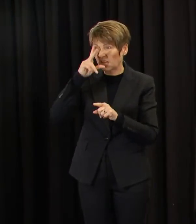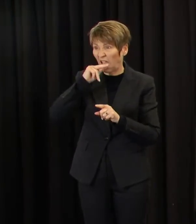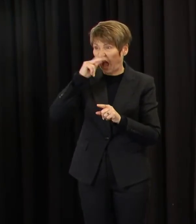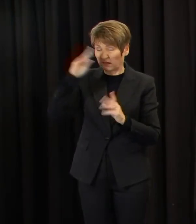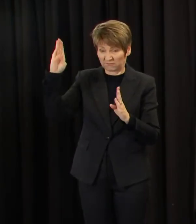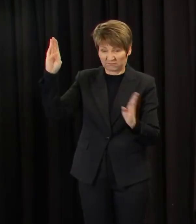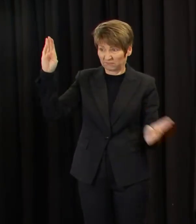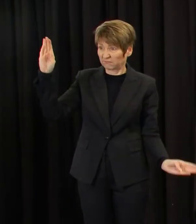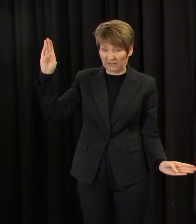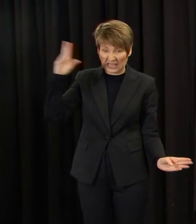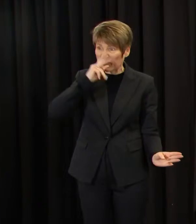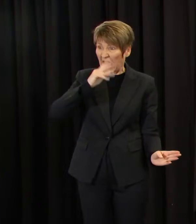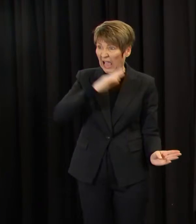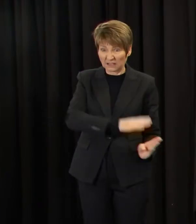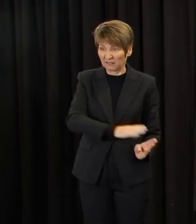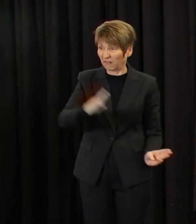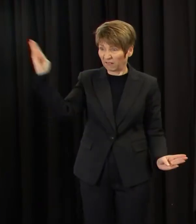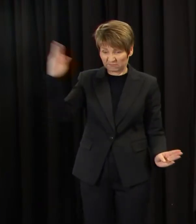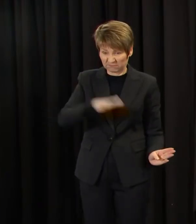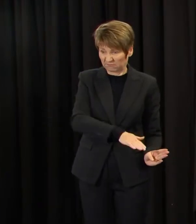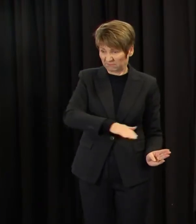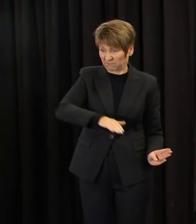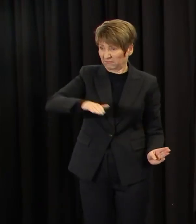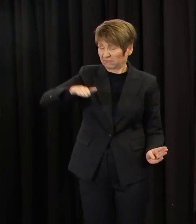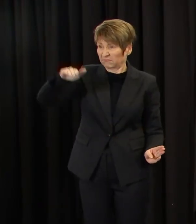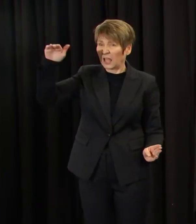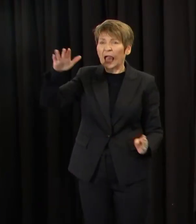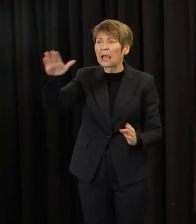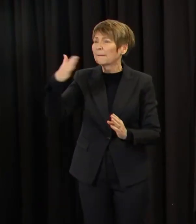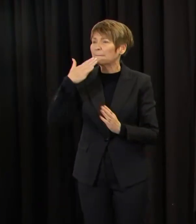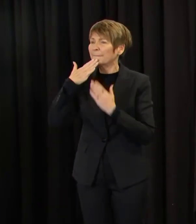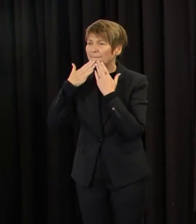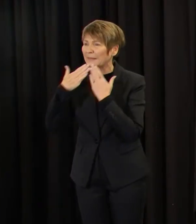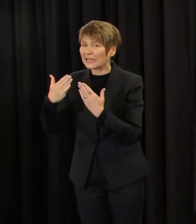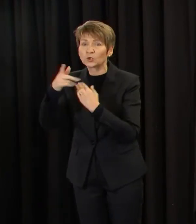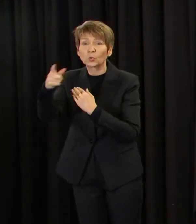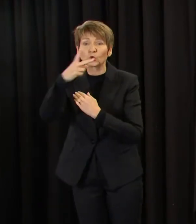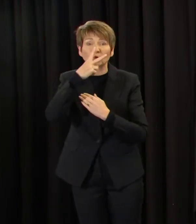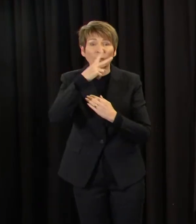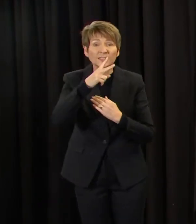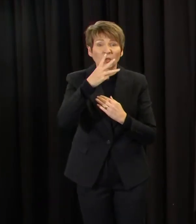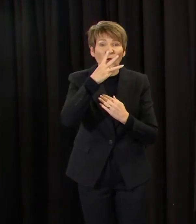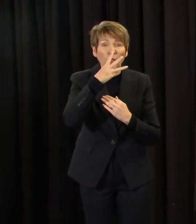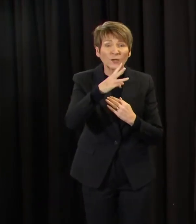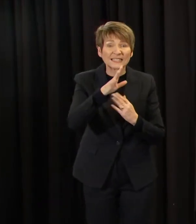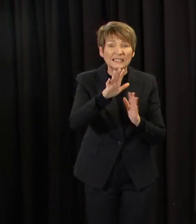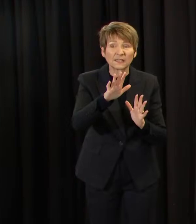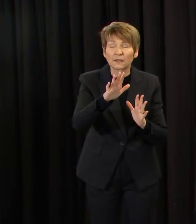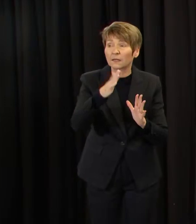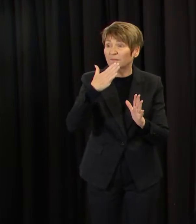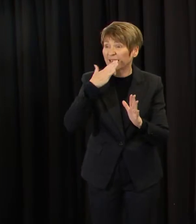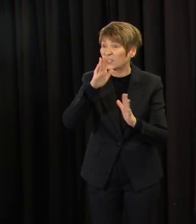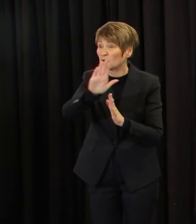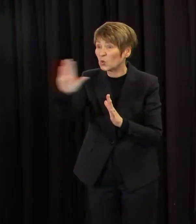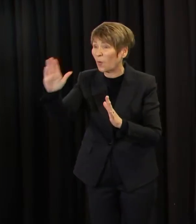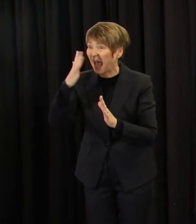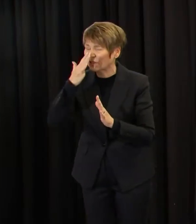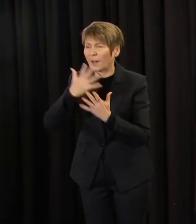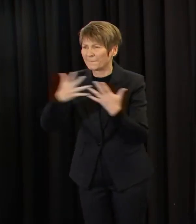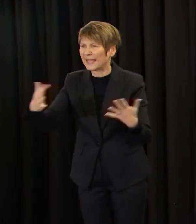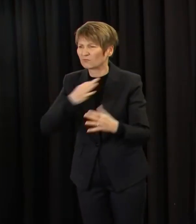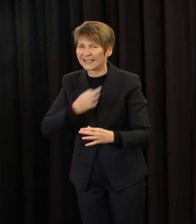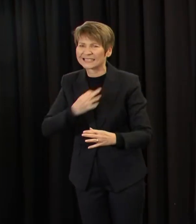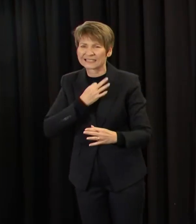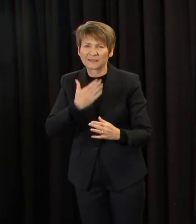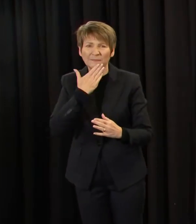society. And I particularly appeal to those people in their 20s and 30s. This virus is very active in your age group at this point in time, and